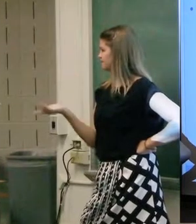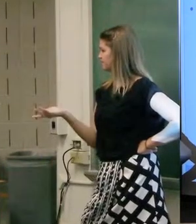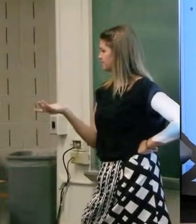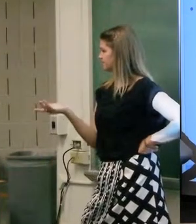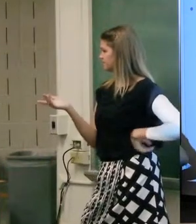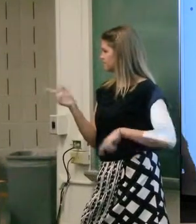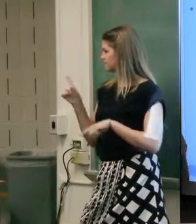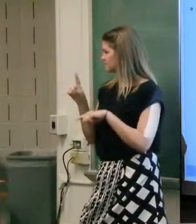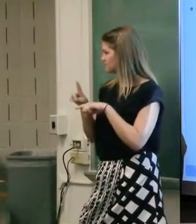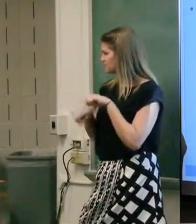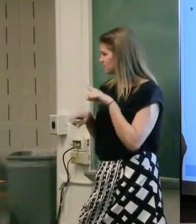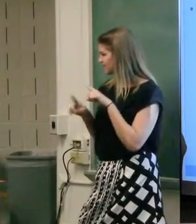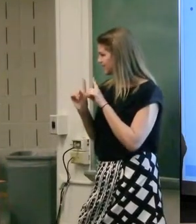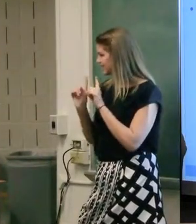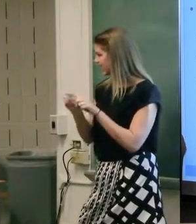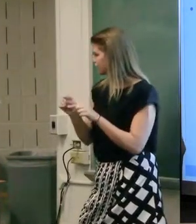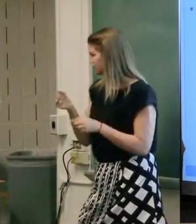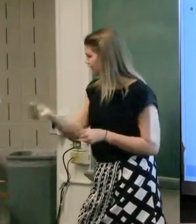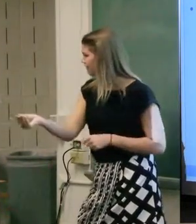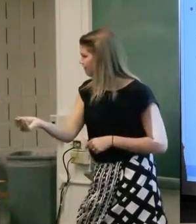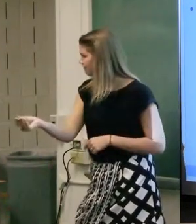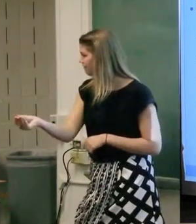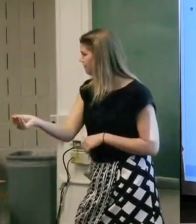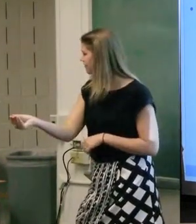I'm like, you just gave her the answer.